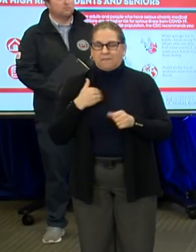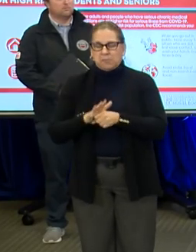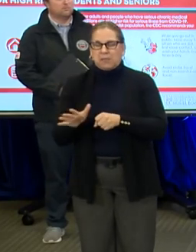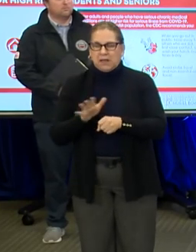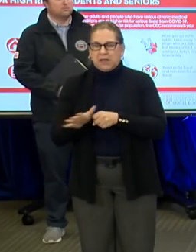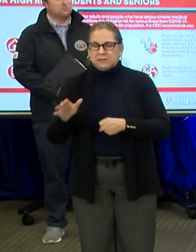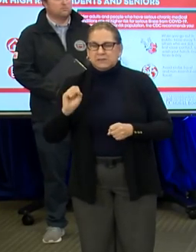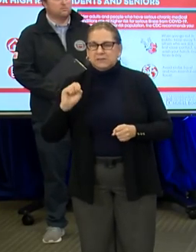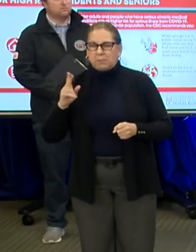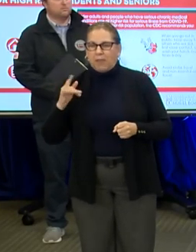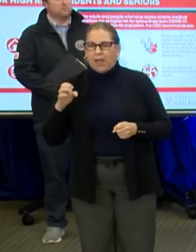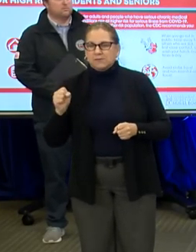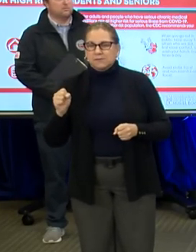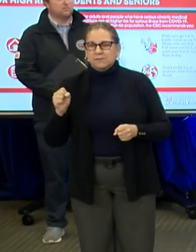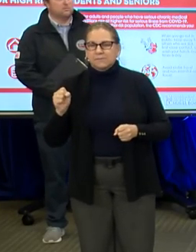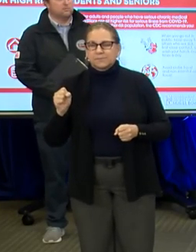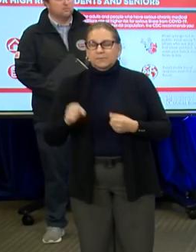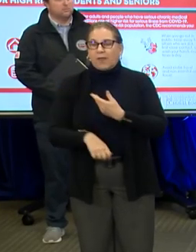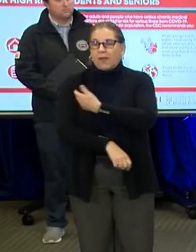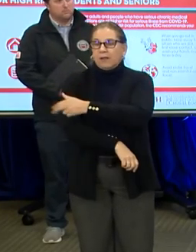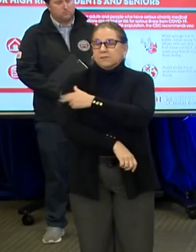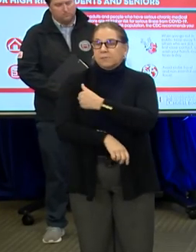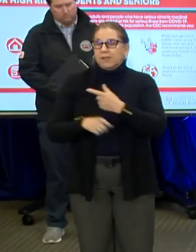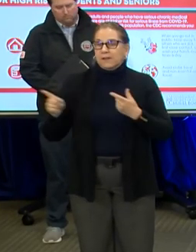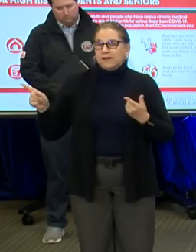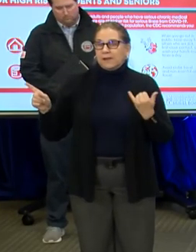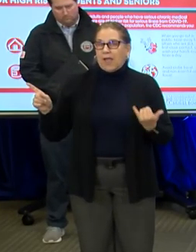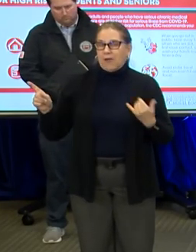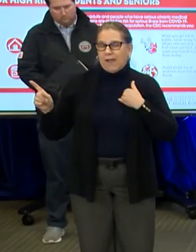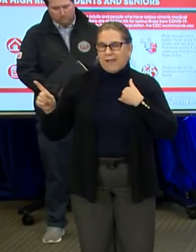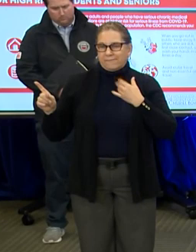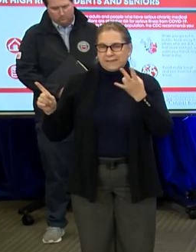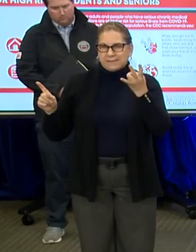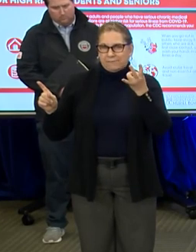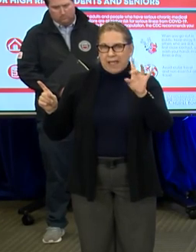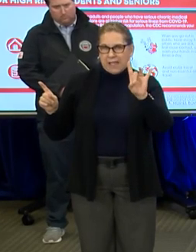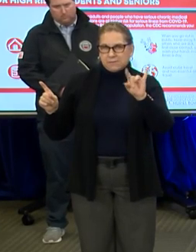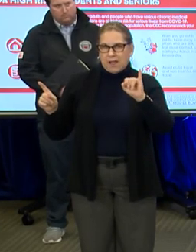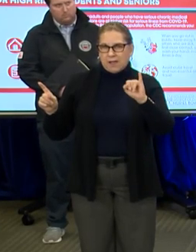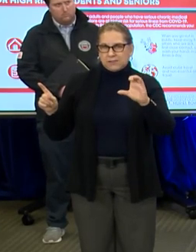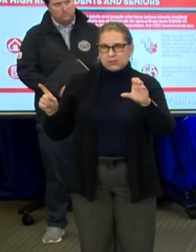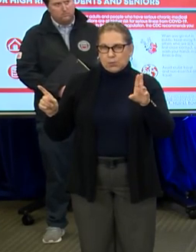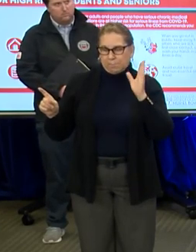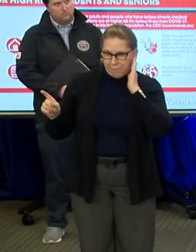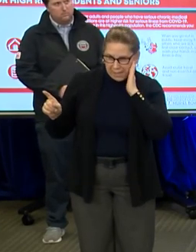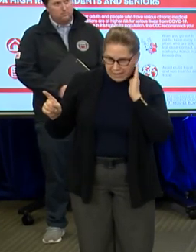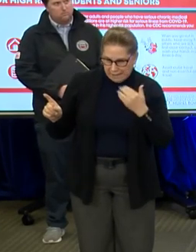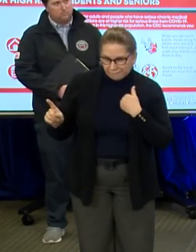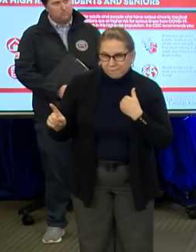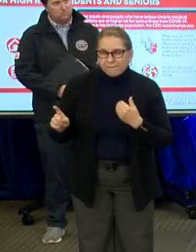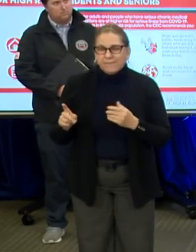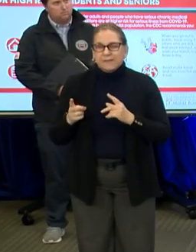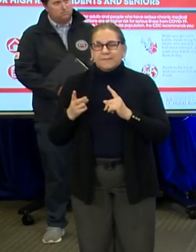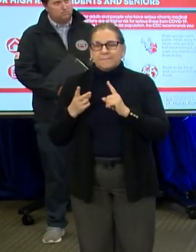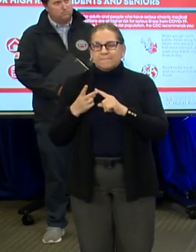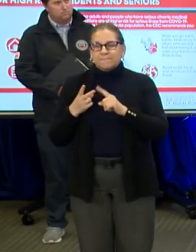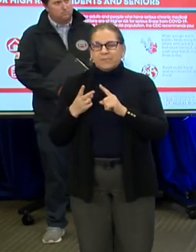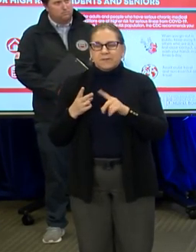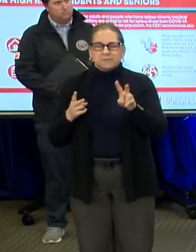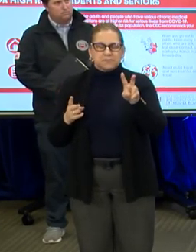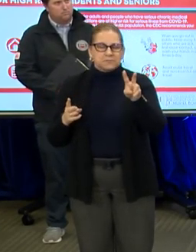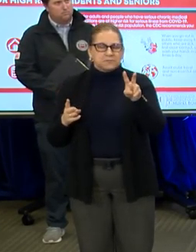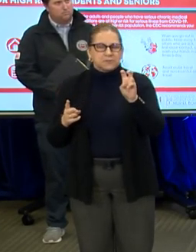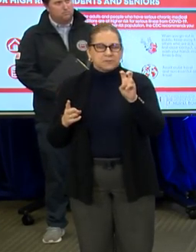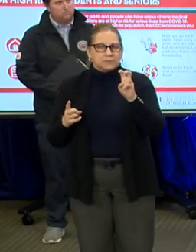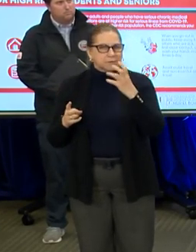ICU beds available and 260 ventilators available. while this is enough for us right now, I'm told, we